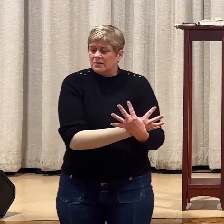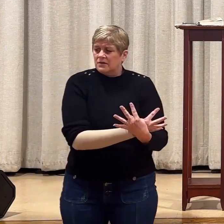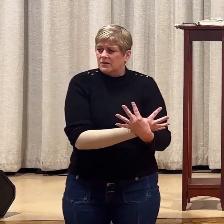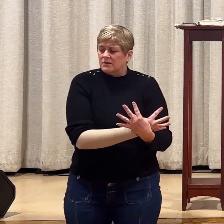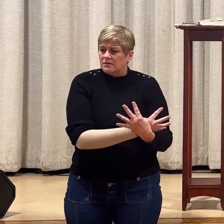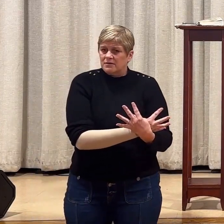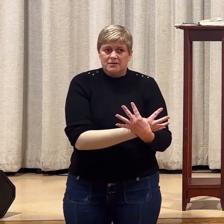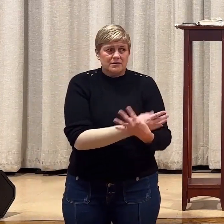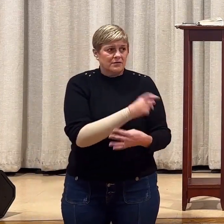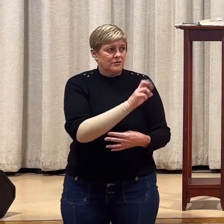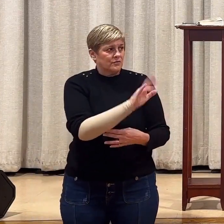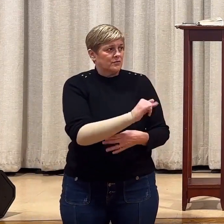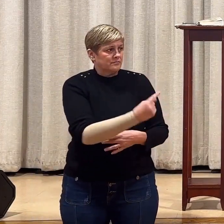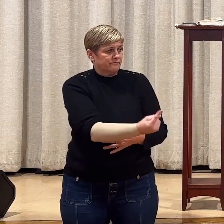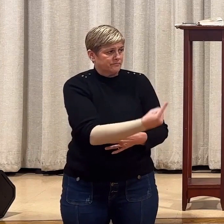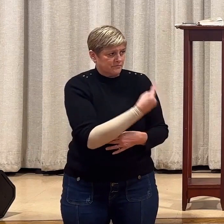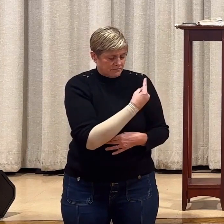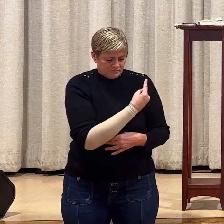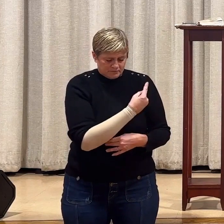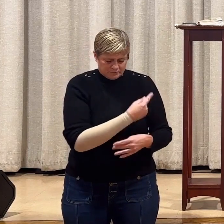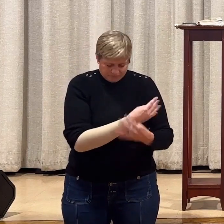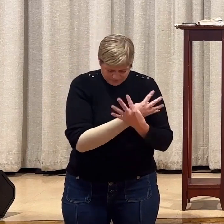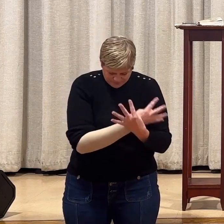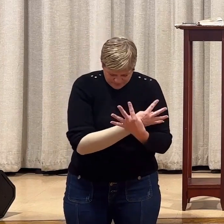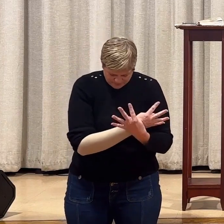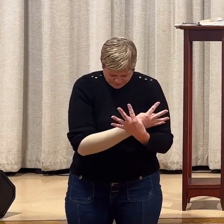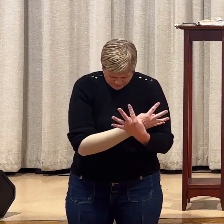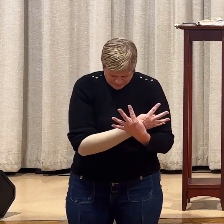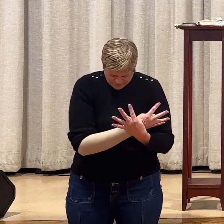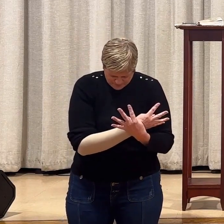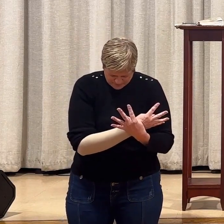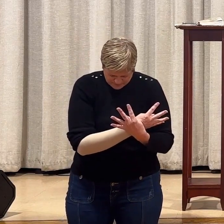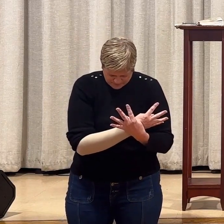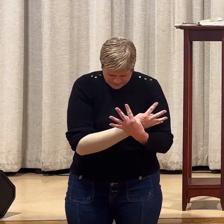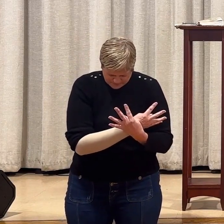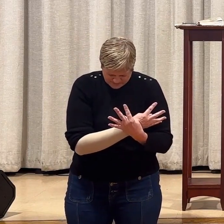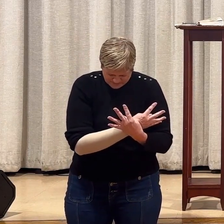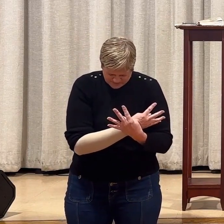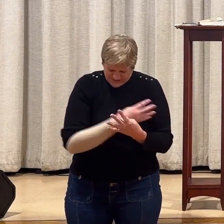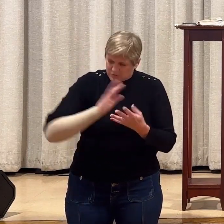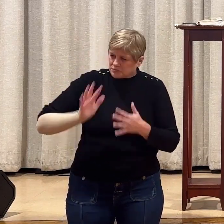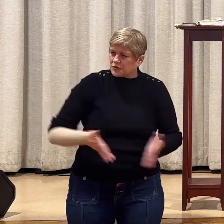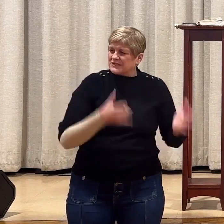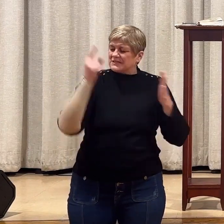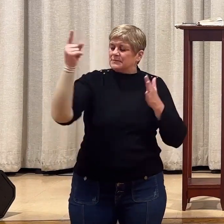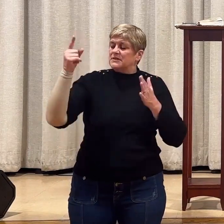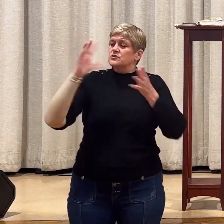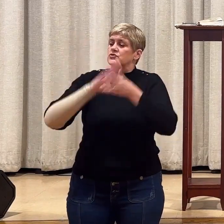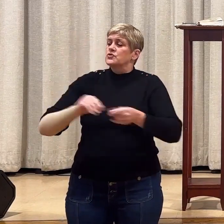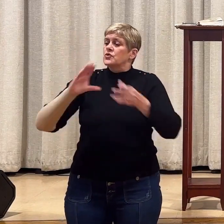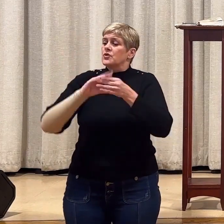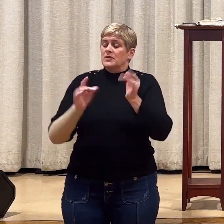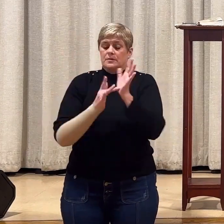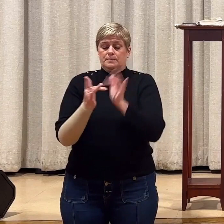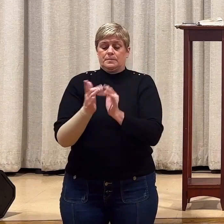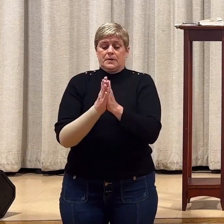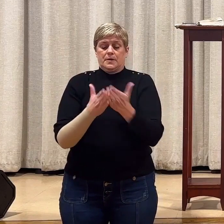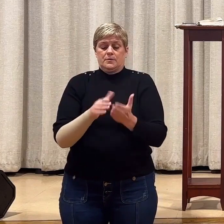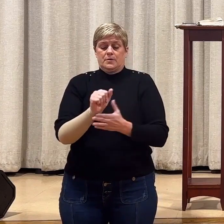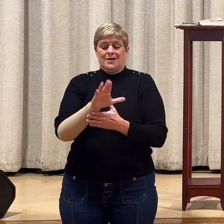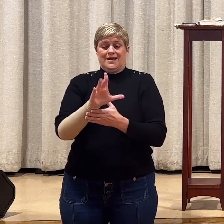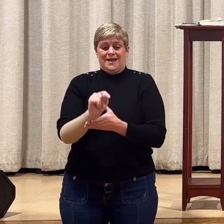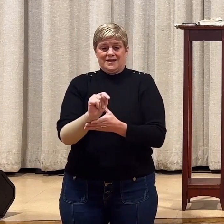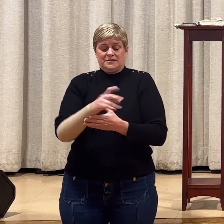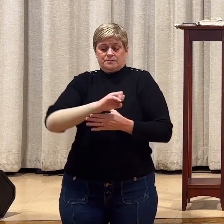and Troy, you can come up. And in prison, he was praising. You see, there's a story in the book of Acts where Paul and Silas were